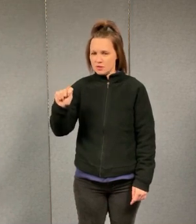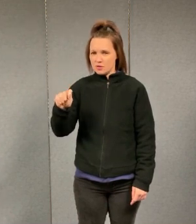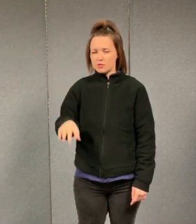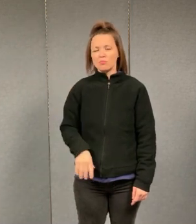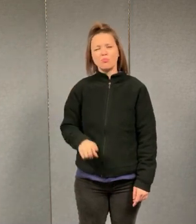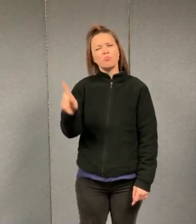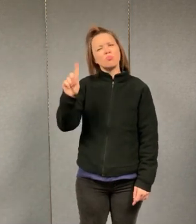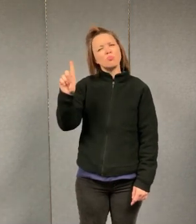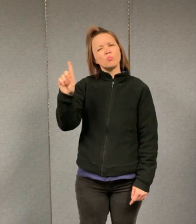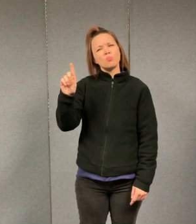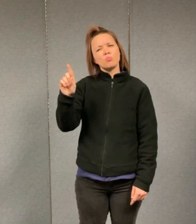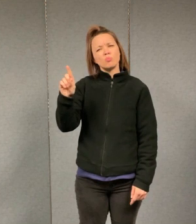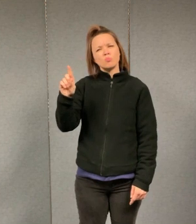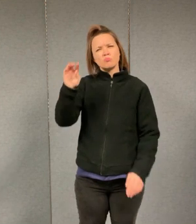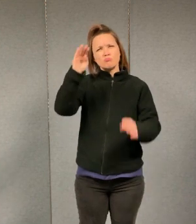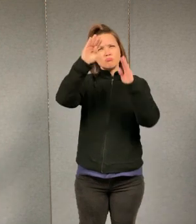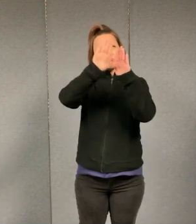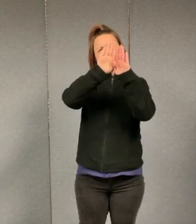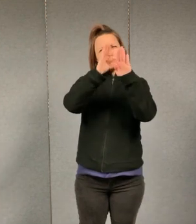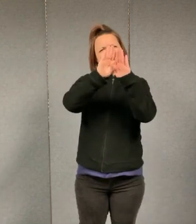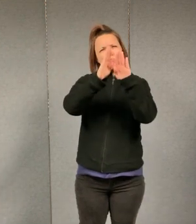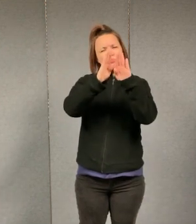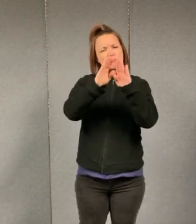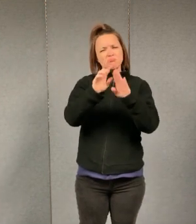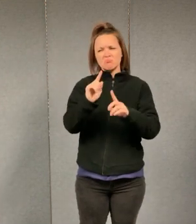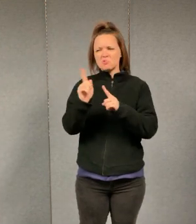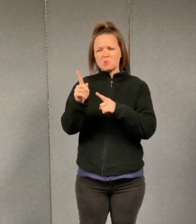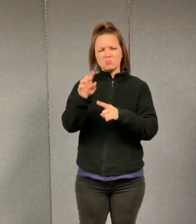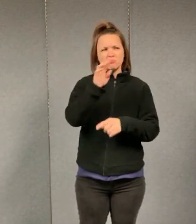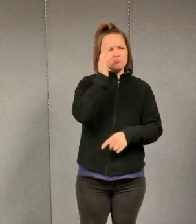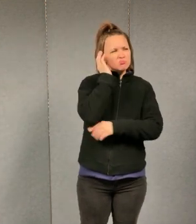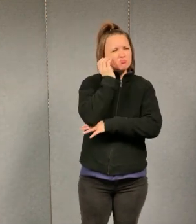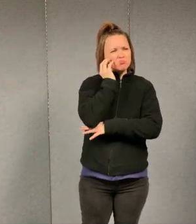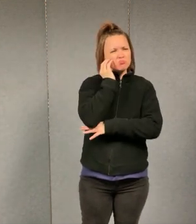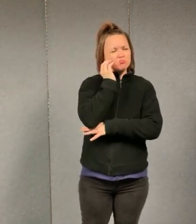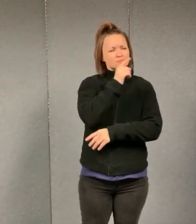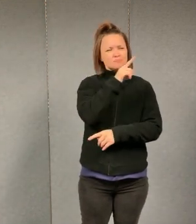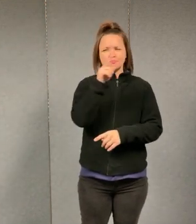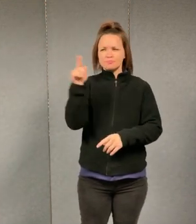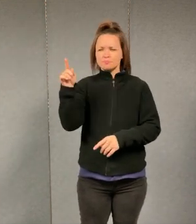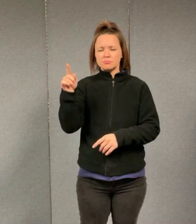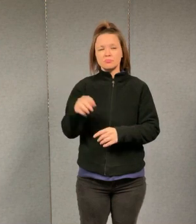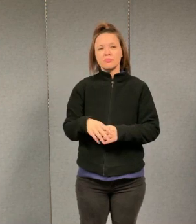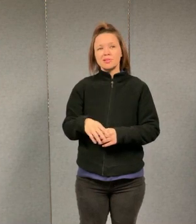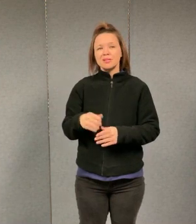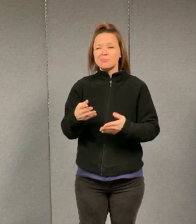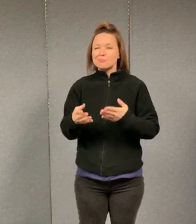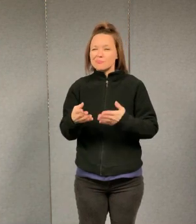you're right, that could complicate your calculations somewhat. but we'll let Mr.